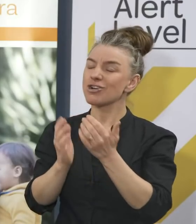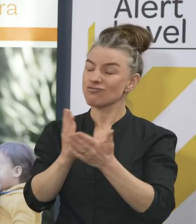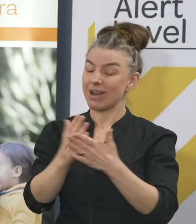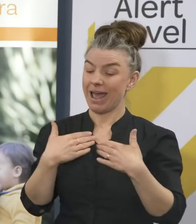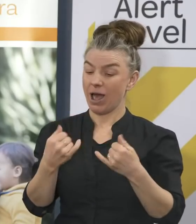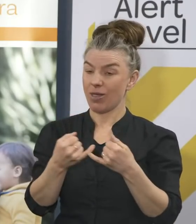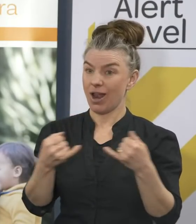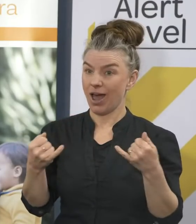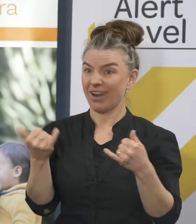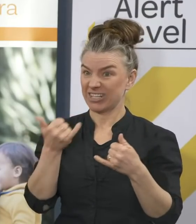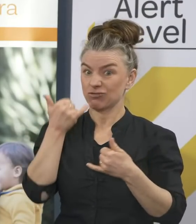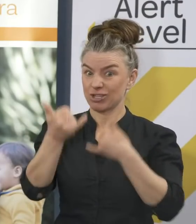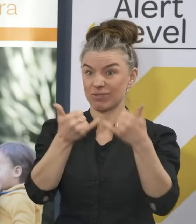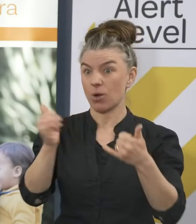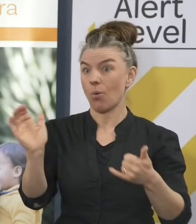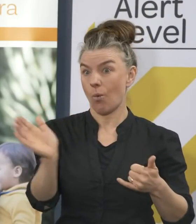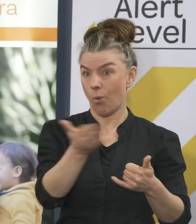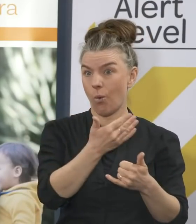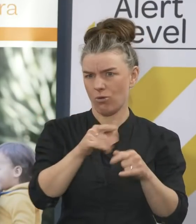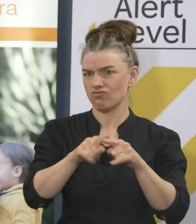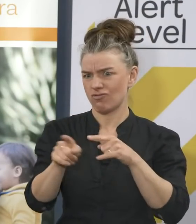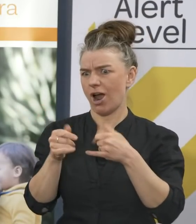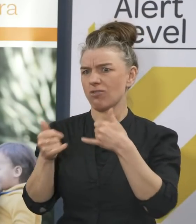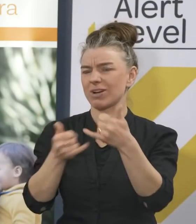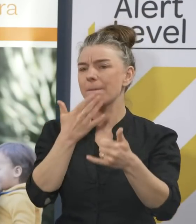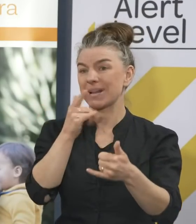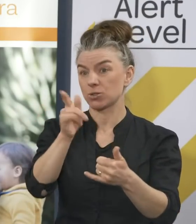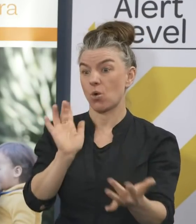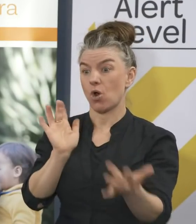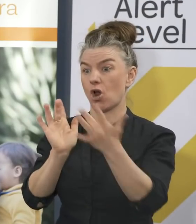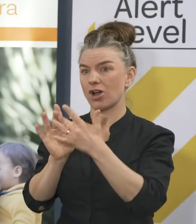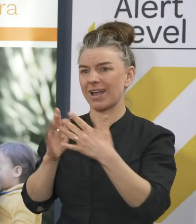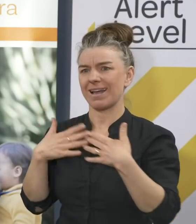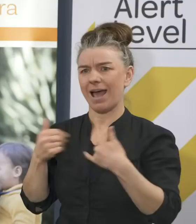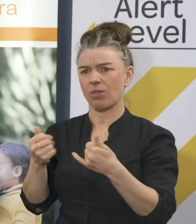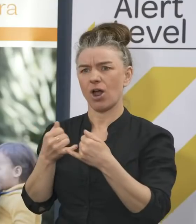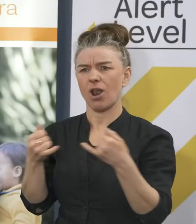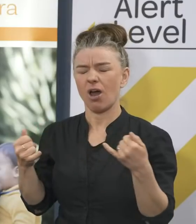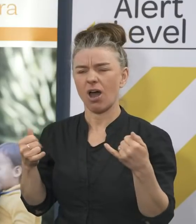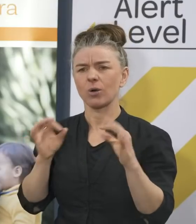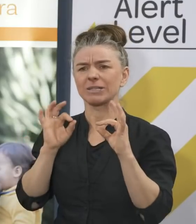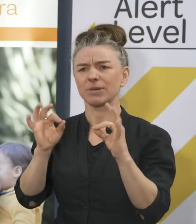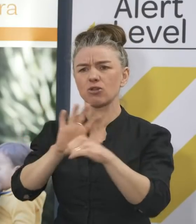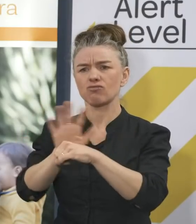has had multiple attempts to contact them, please do so. And we need people to